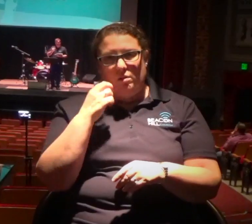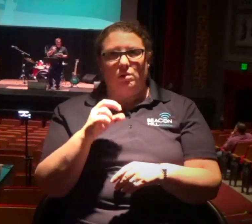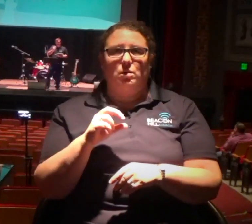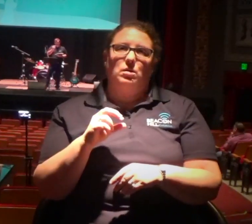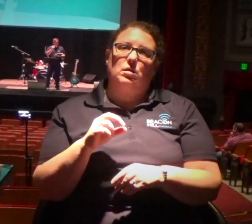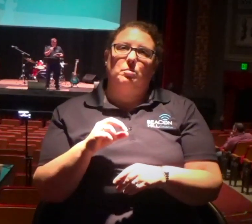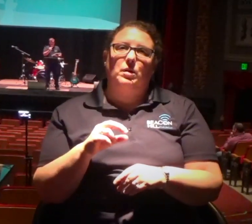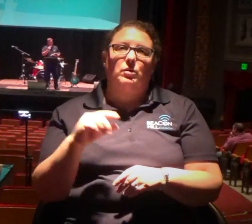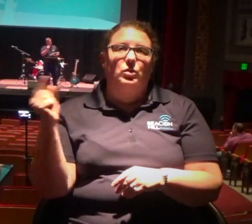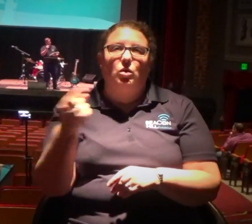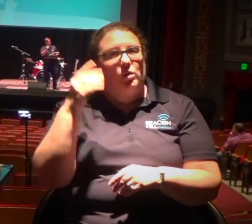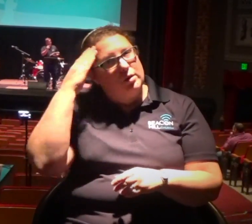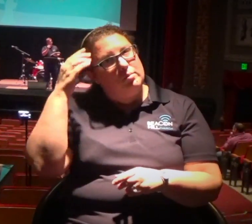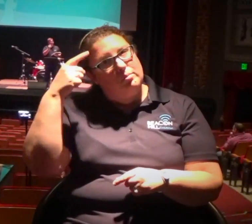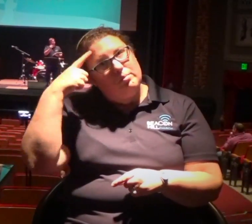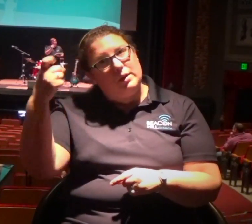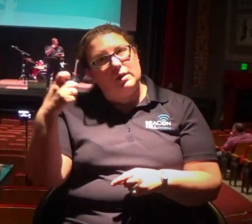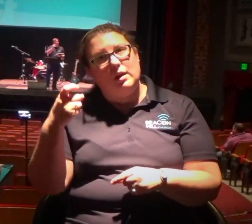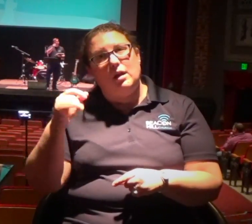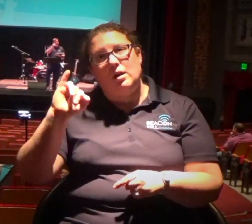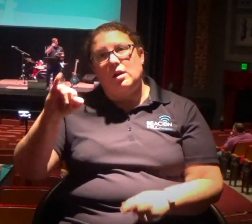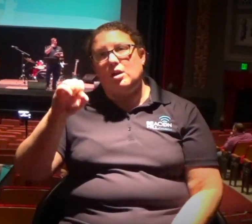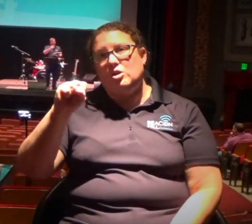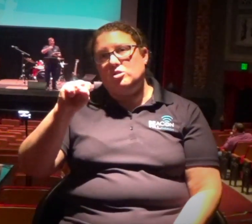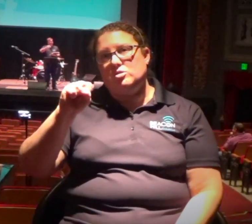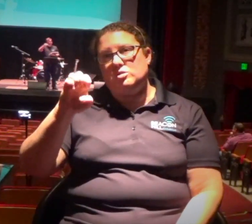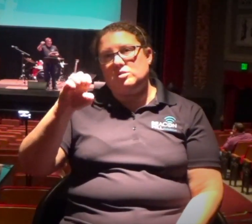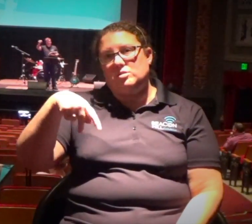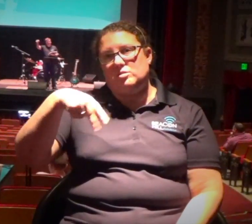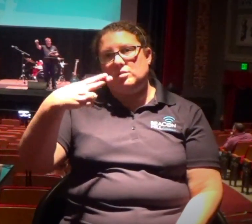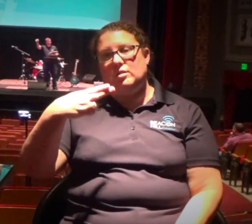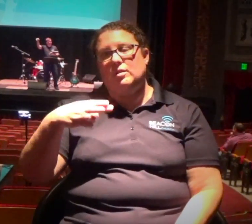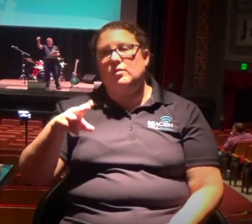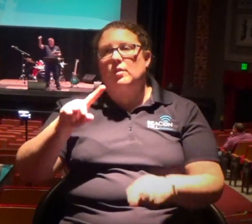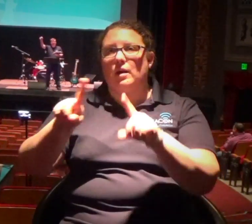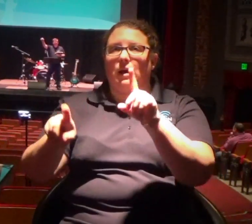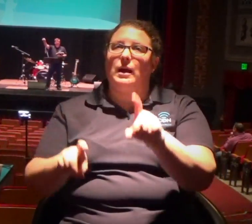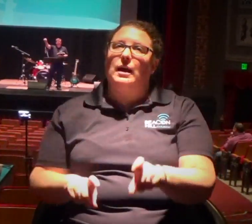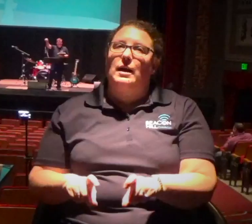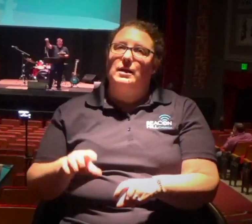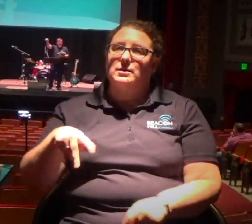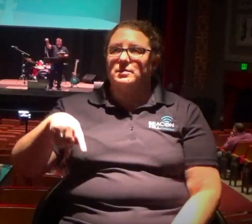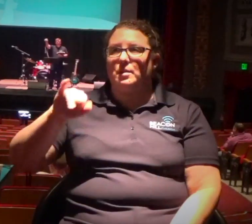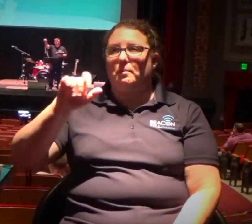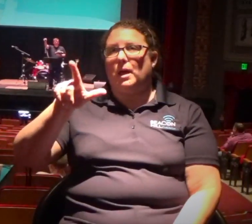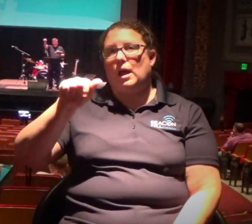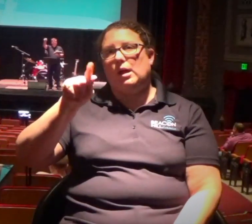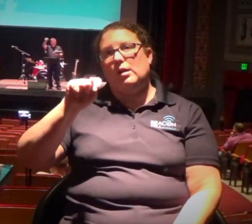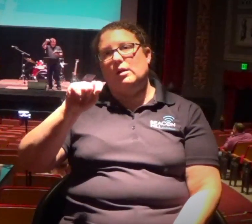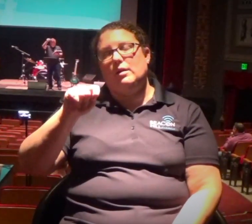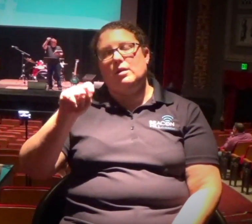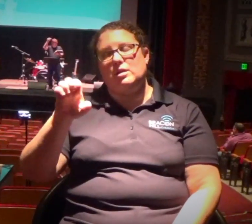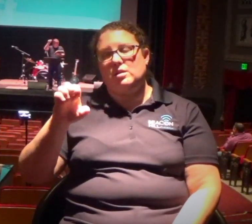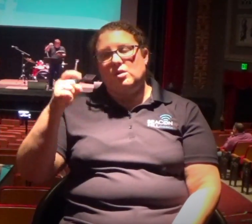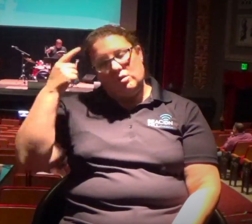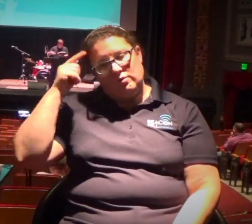because Joseph asked Pilate for his body that he was buried where he was buried. But that wasn't the grave that was assigned to